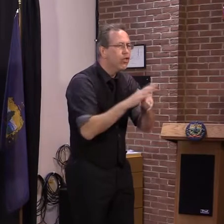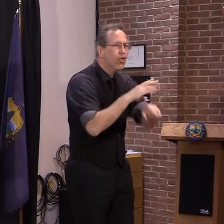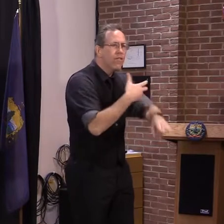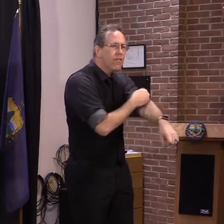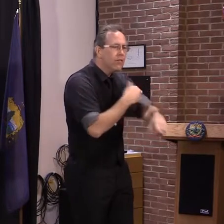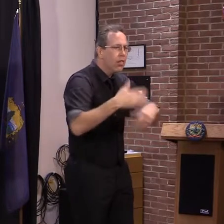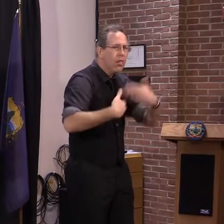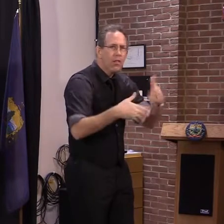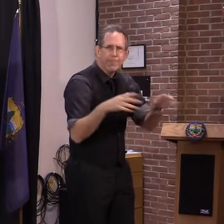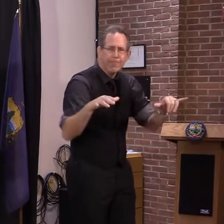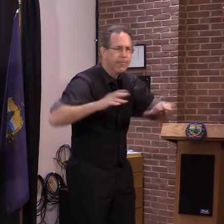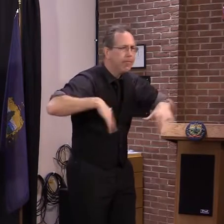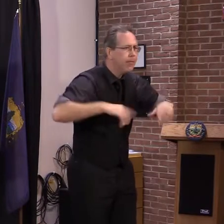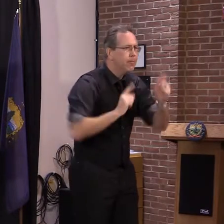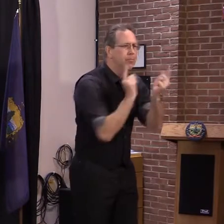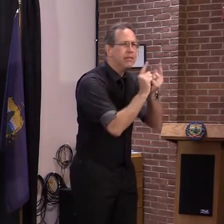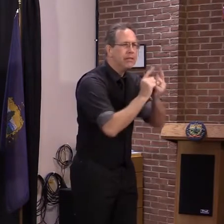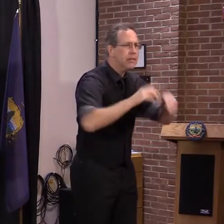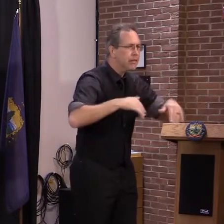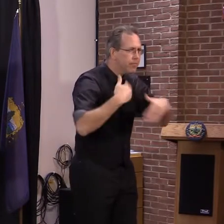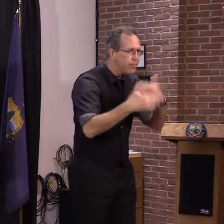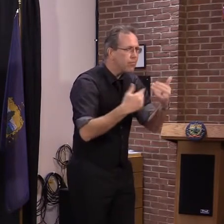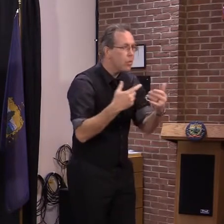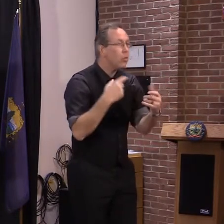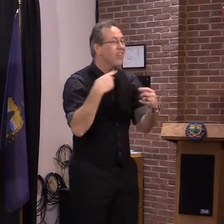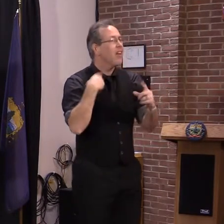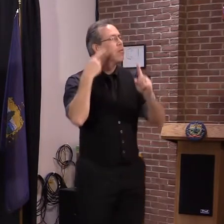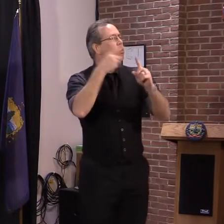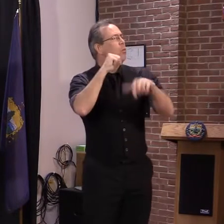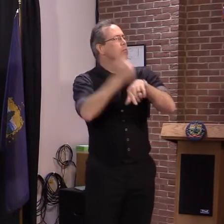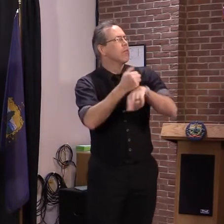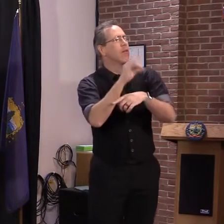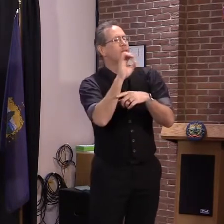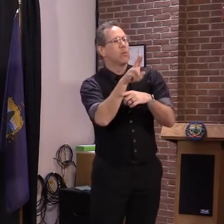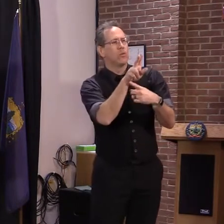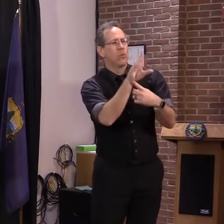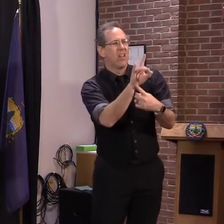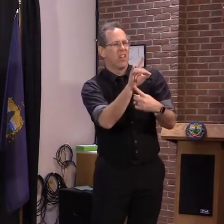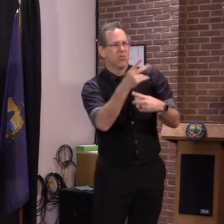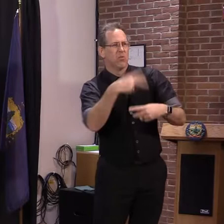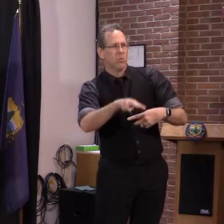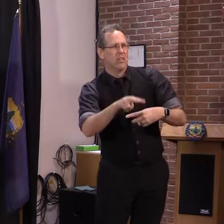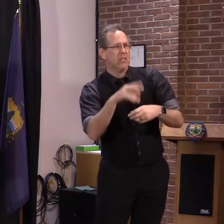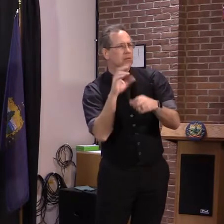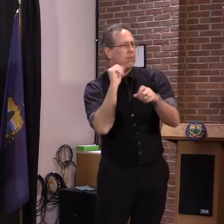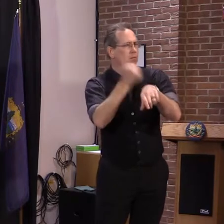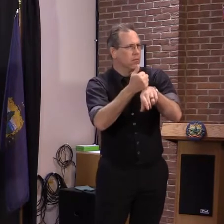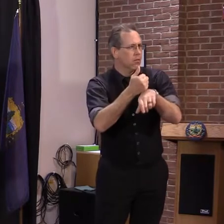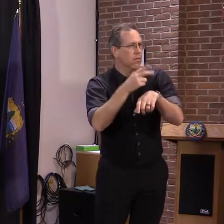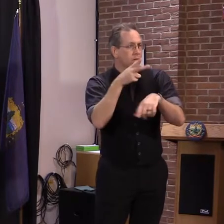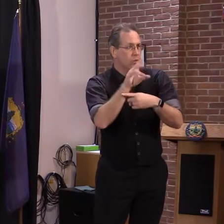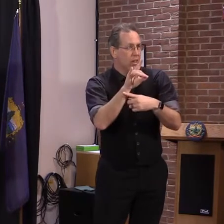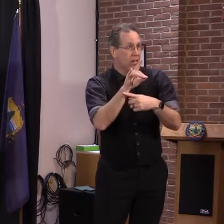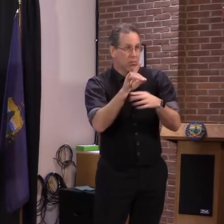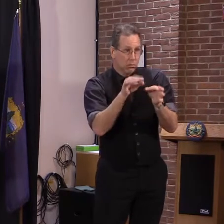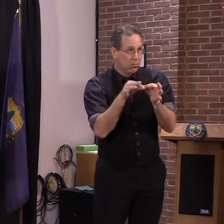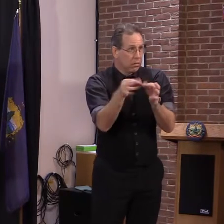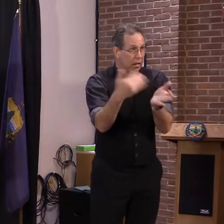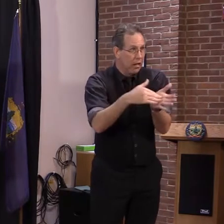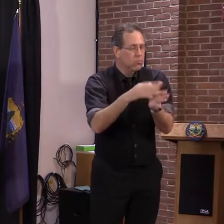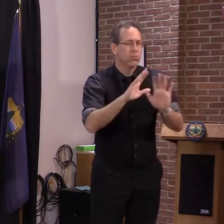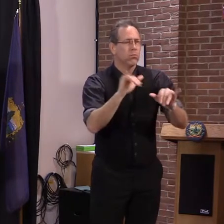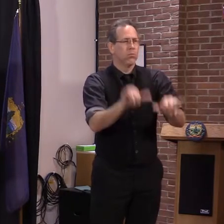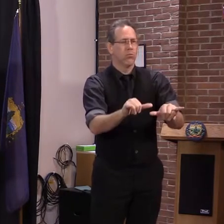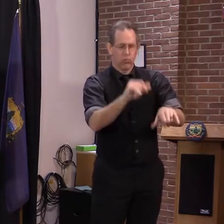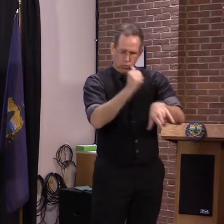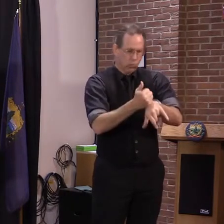for February 28th. Our team has decided not to delay it again. Throughout the pandemic, we've led the nation